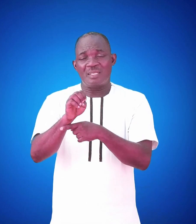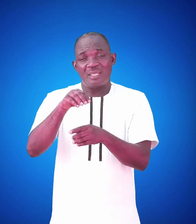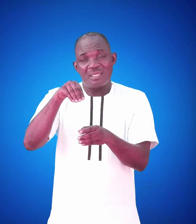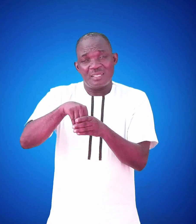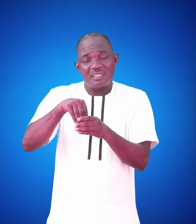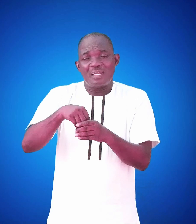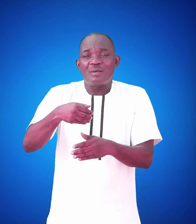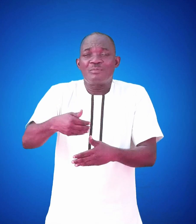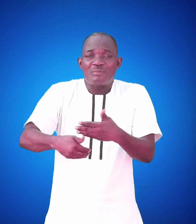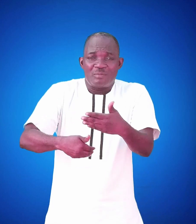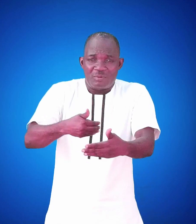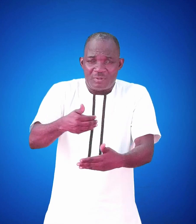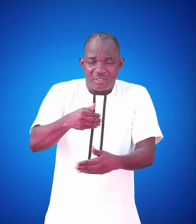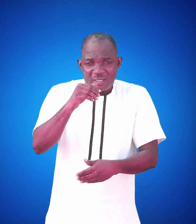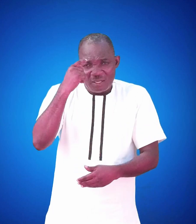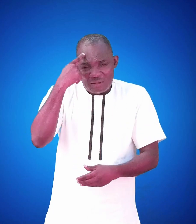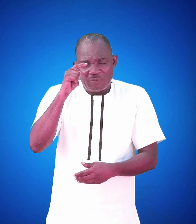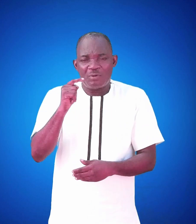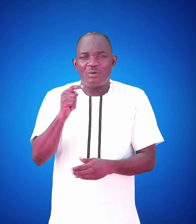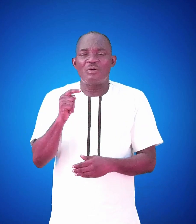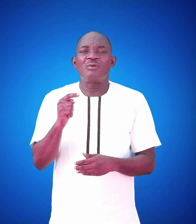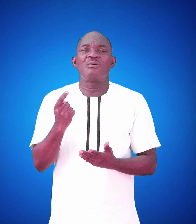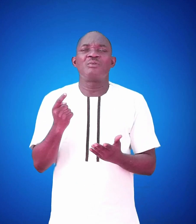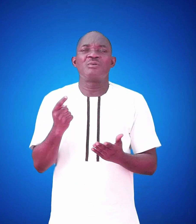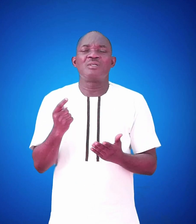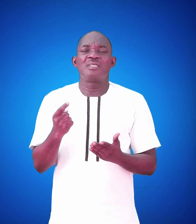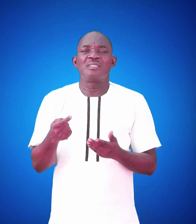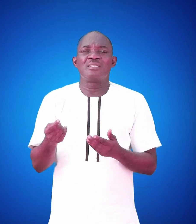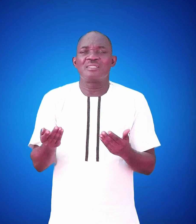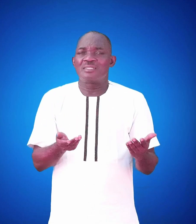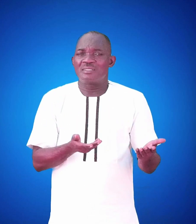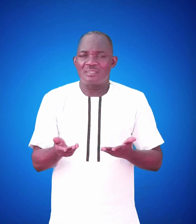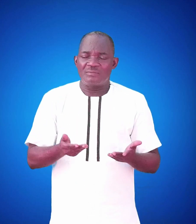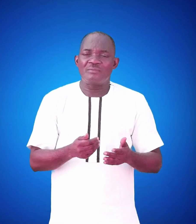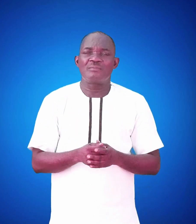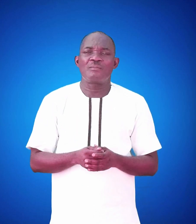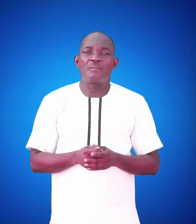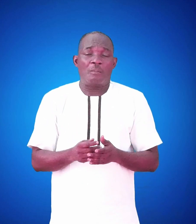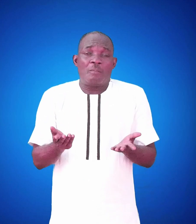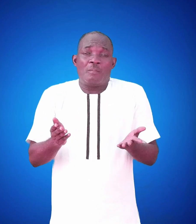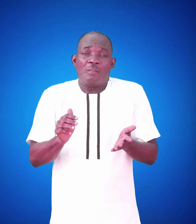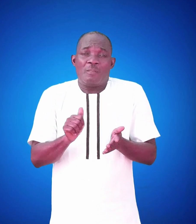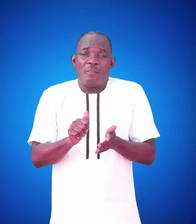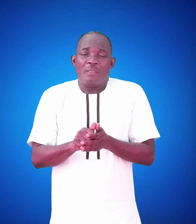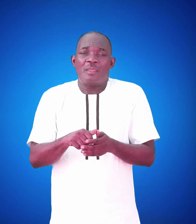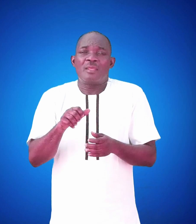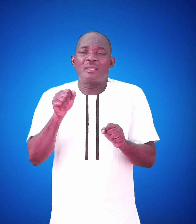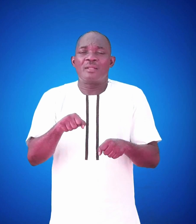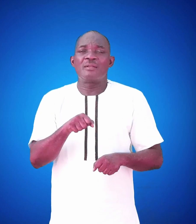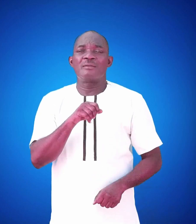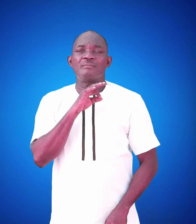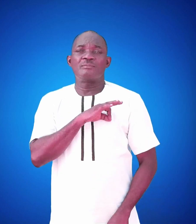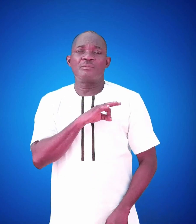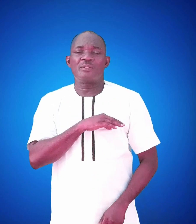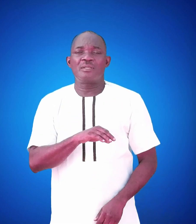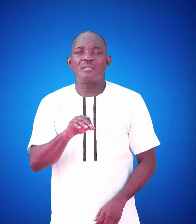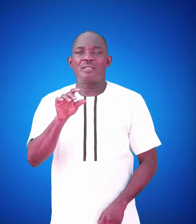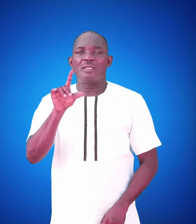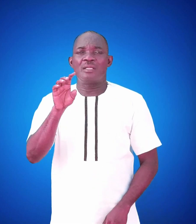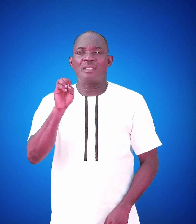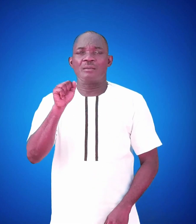Internal processes for complementary services that will benefit